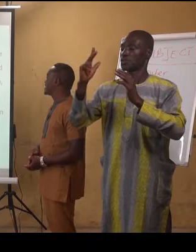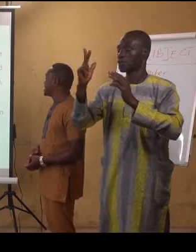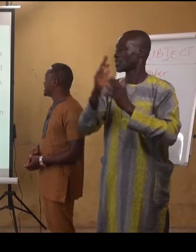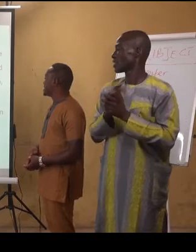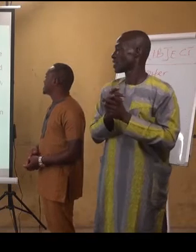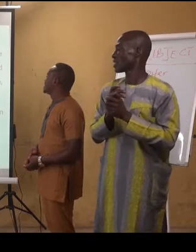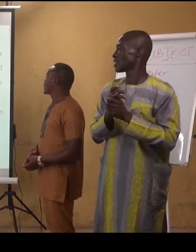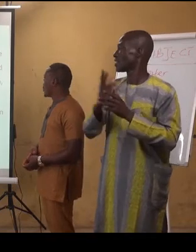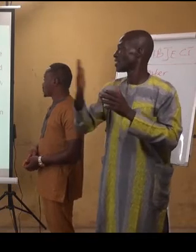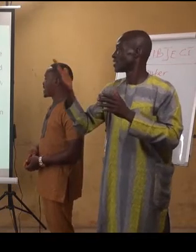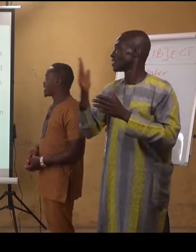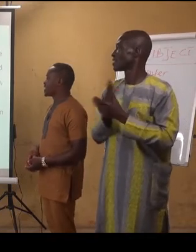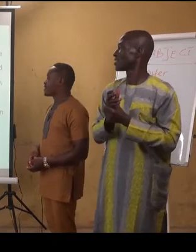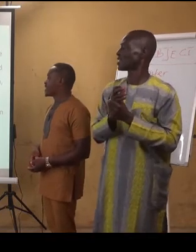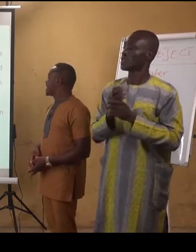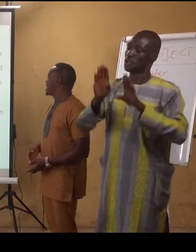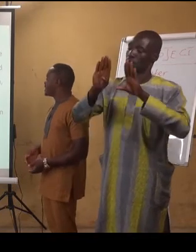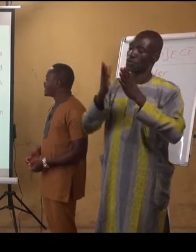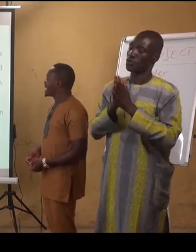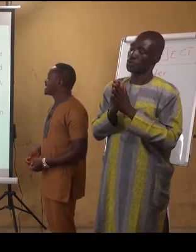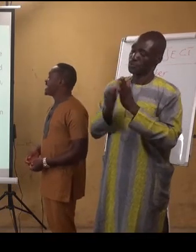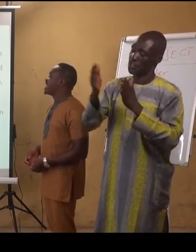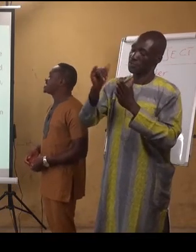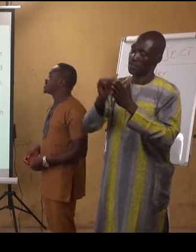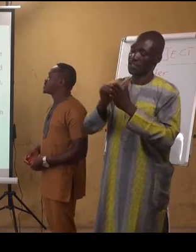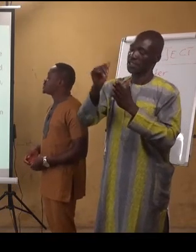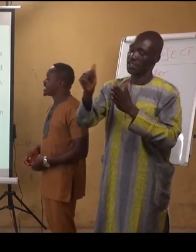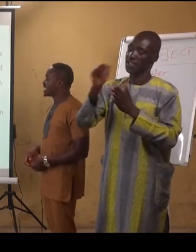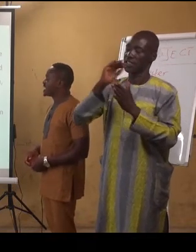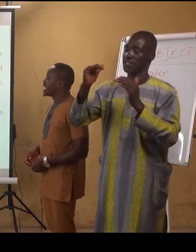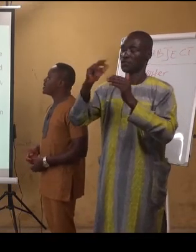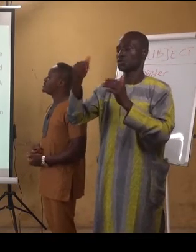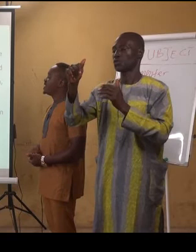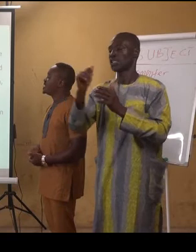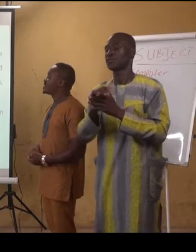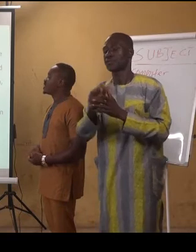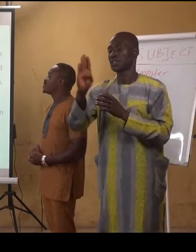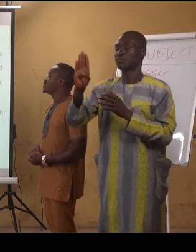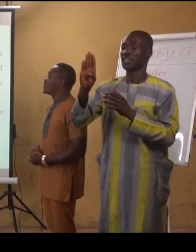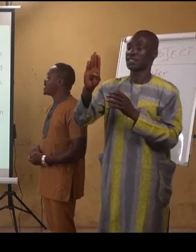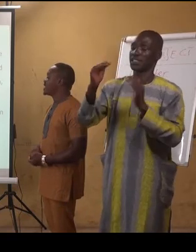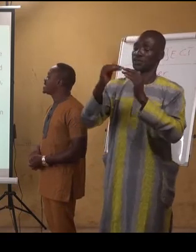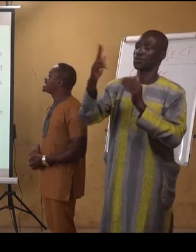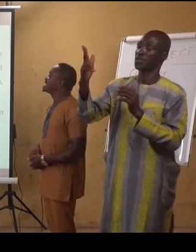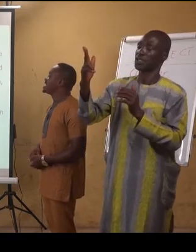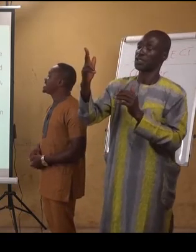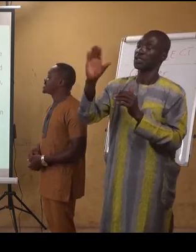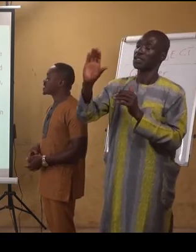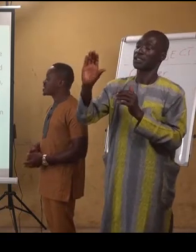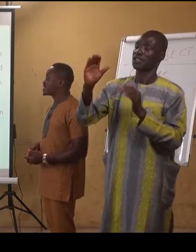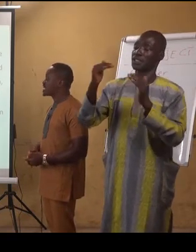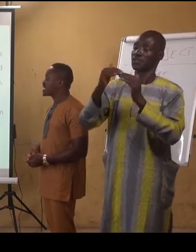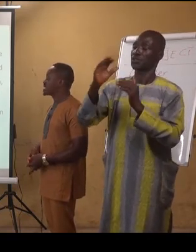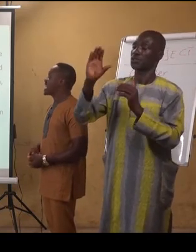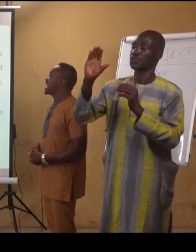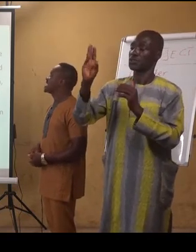asterisk d close bracket. Given that a is equals to 10, b is equal to 3, c is